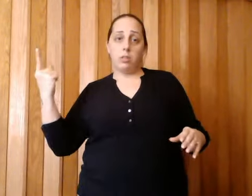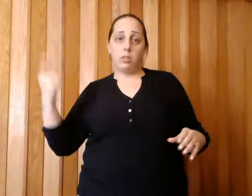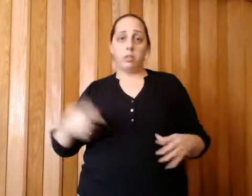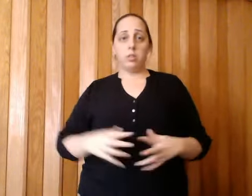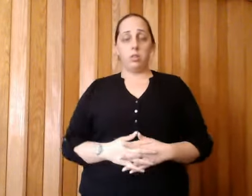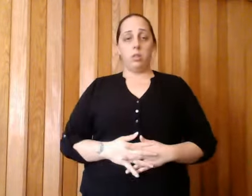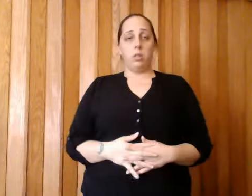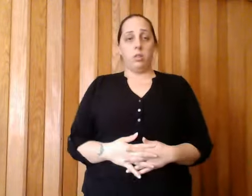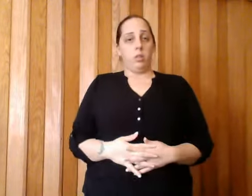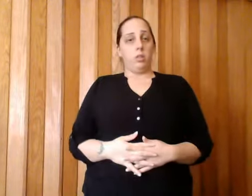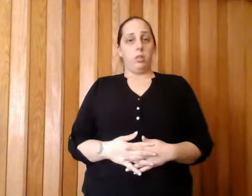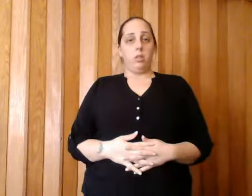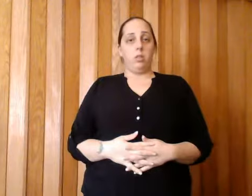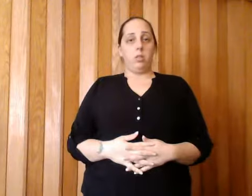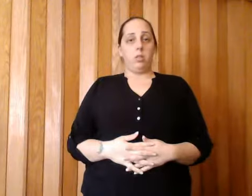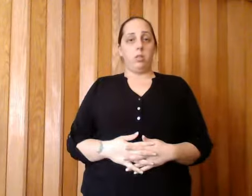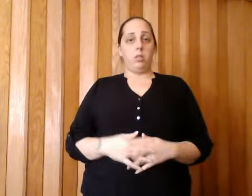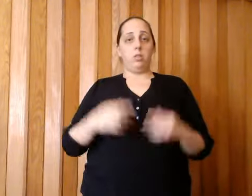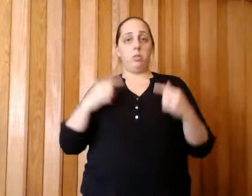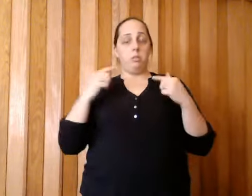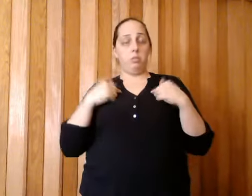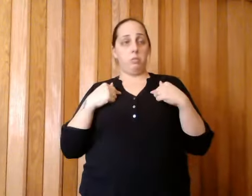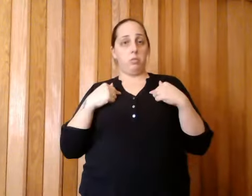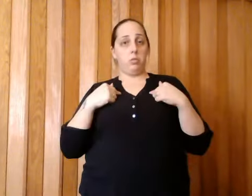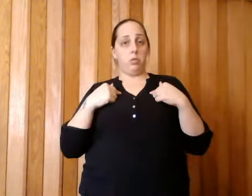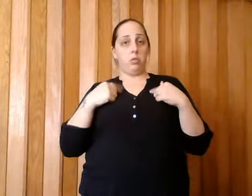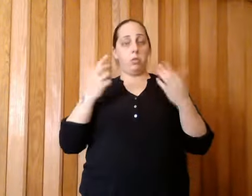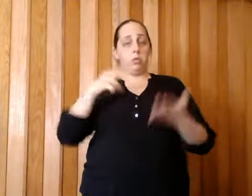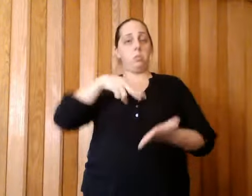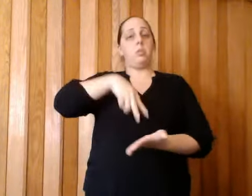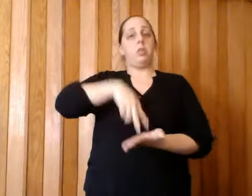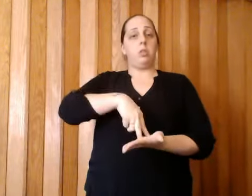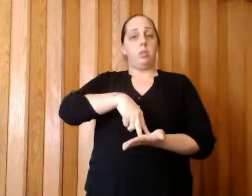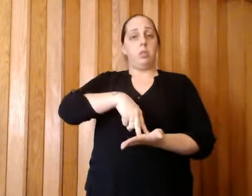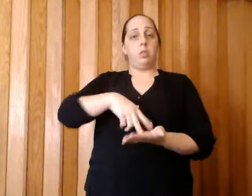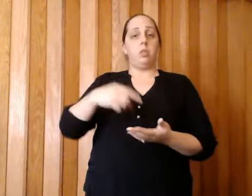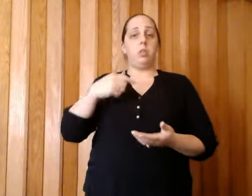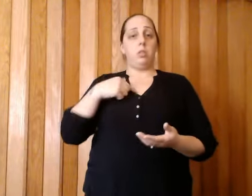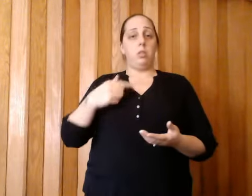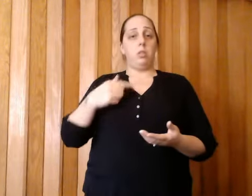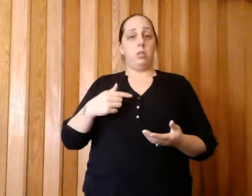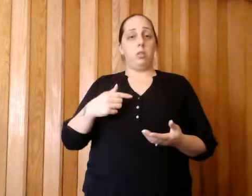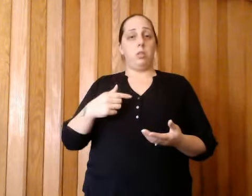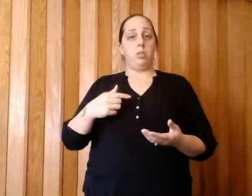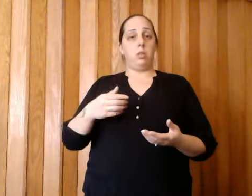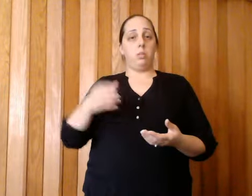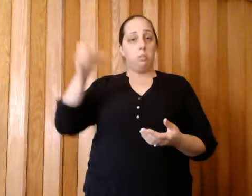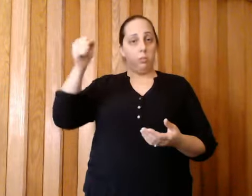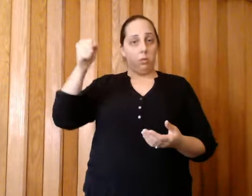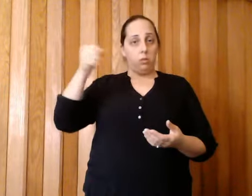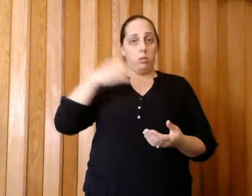I go up and my channel bearer steps out in front of me and I'm holding the lectionary advent. The lectionary is very sacred because it's God's word.